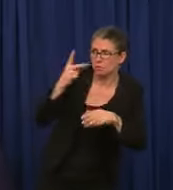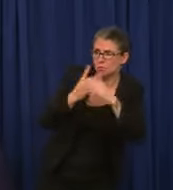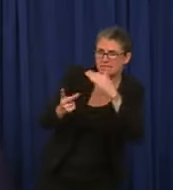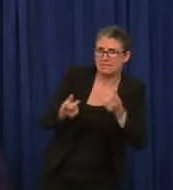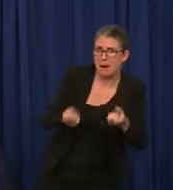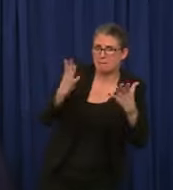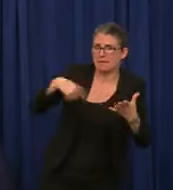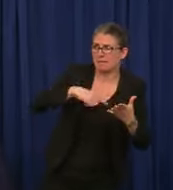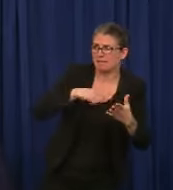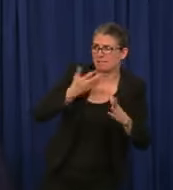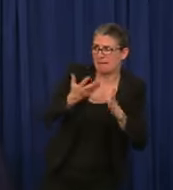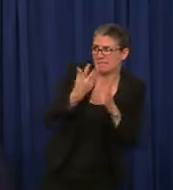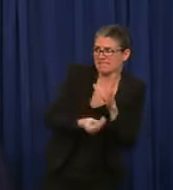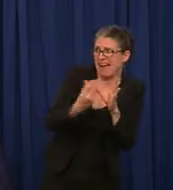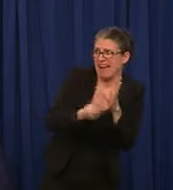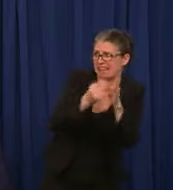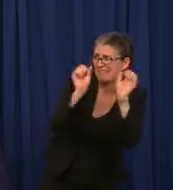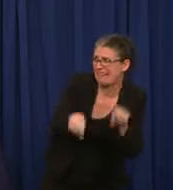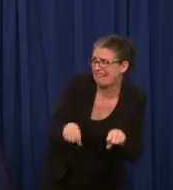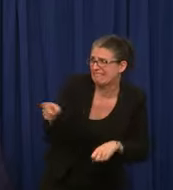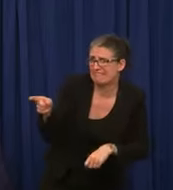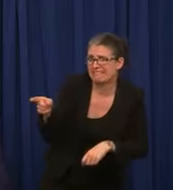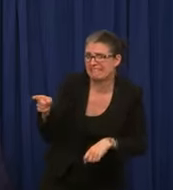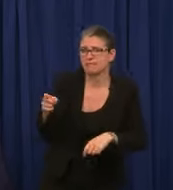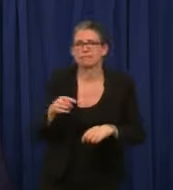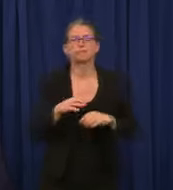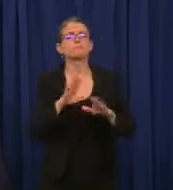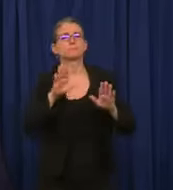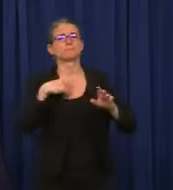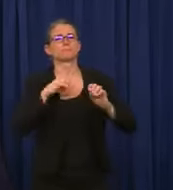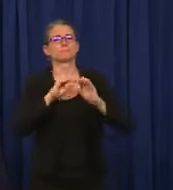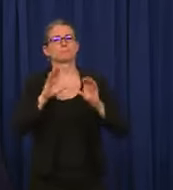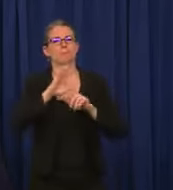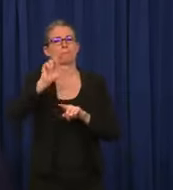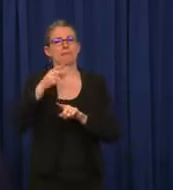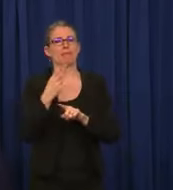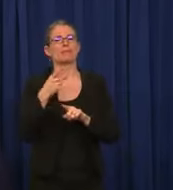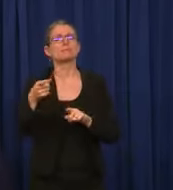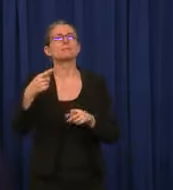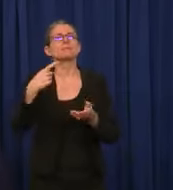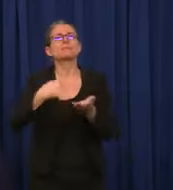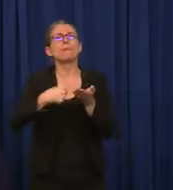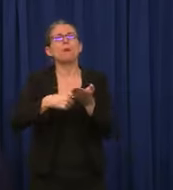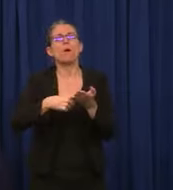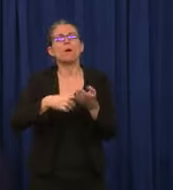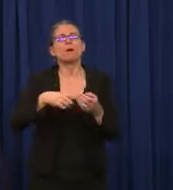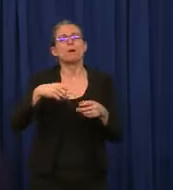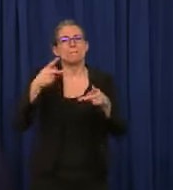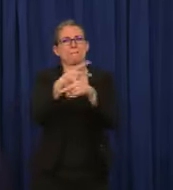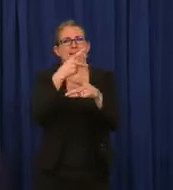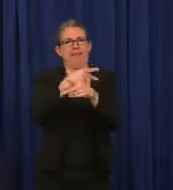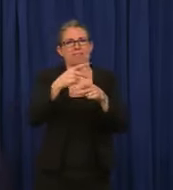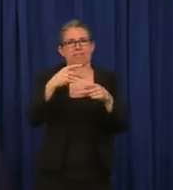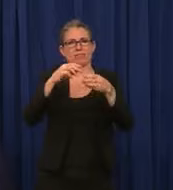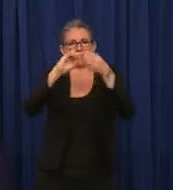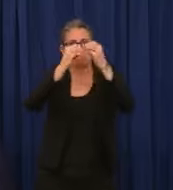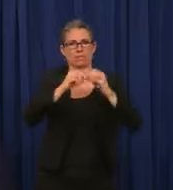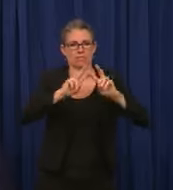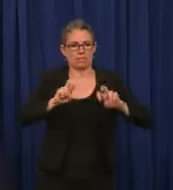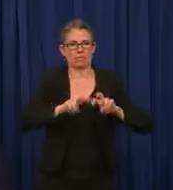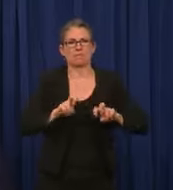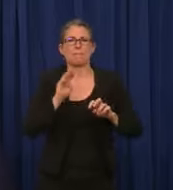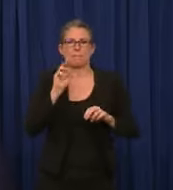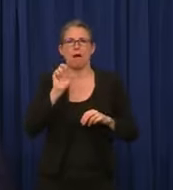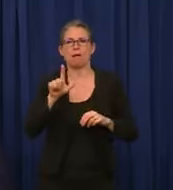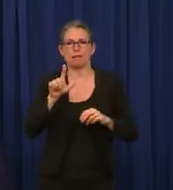Beth's question is around the modeling and any estimated death toll that we may have. And what I will